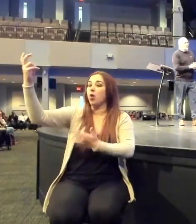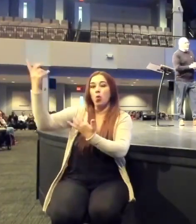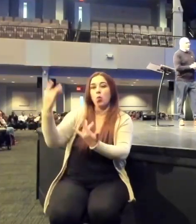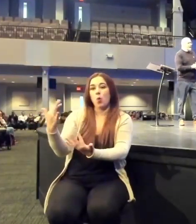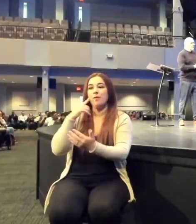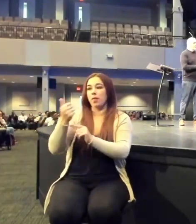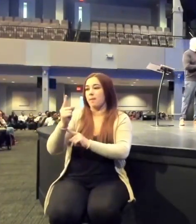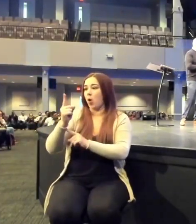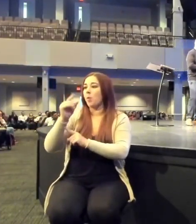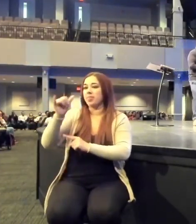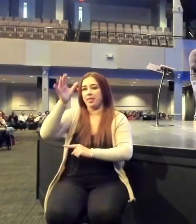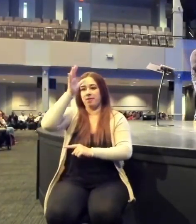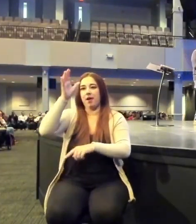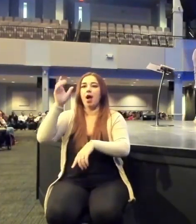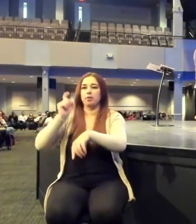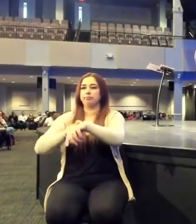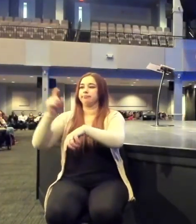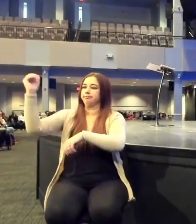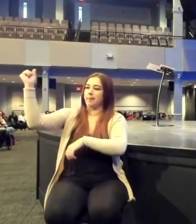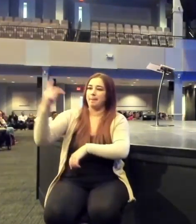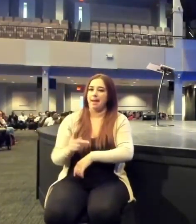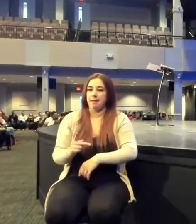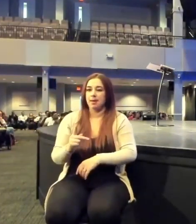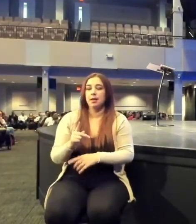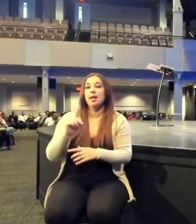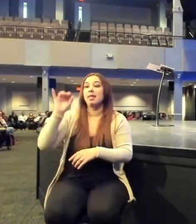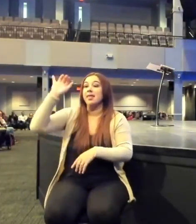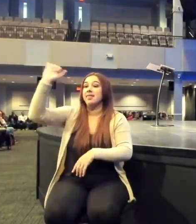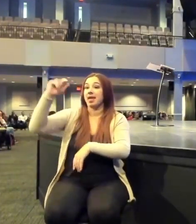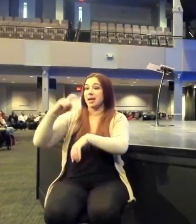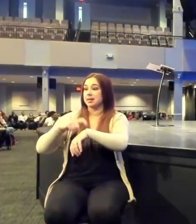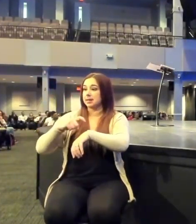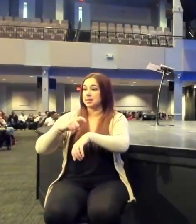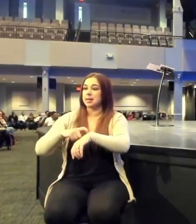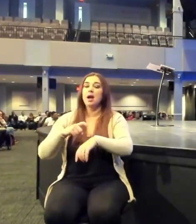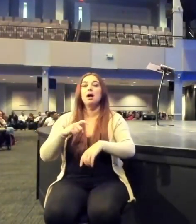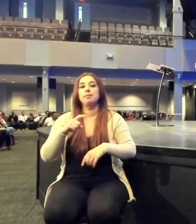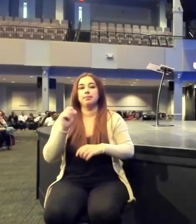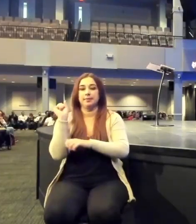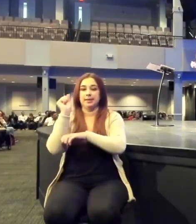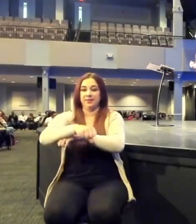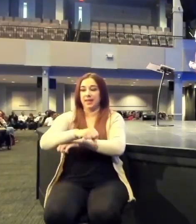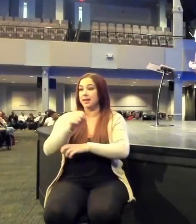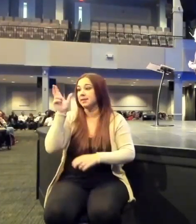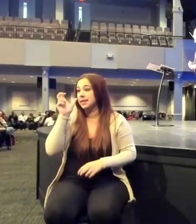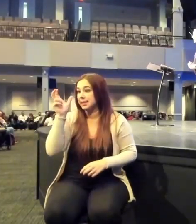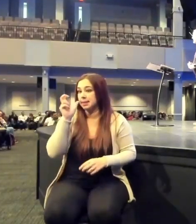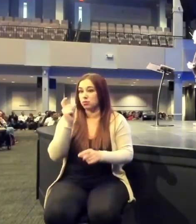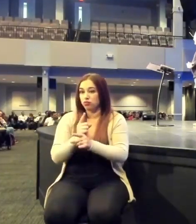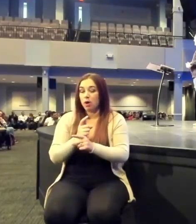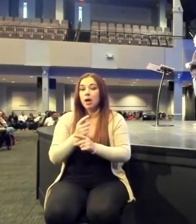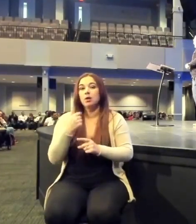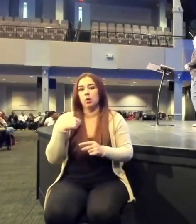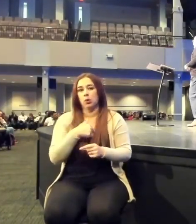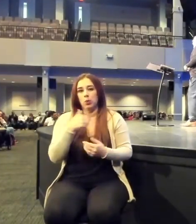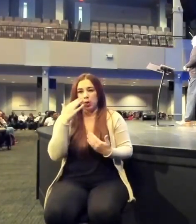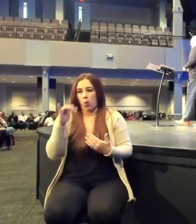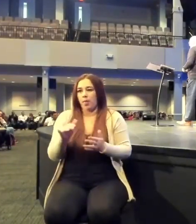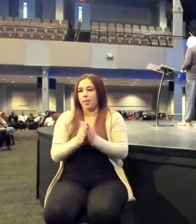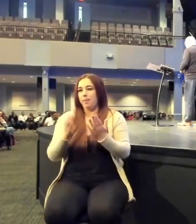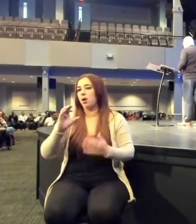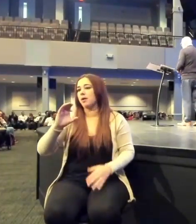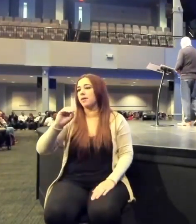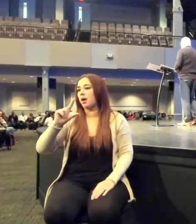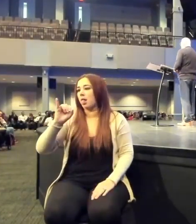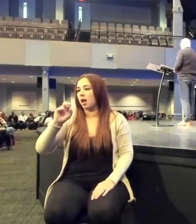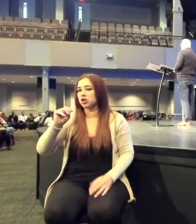moment when the Father will send him back. At that time, there was a defeat of Satan. We obviously realize that from the book of